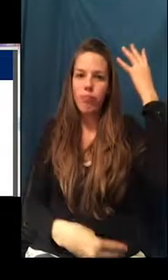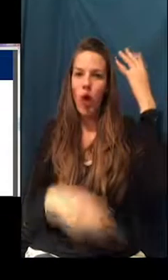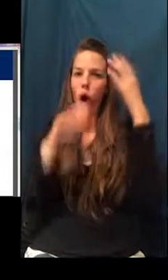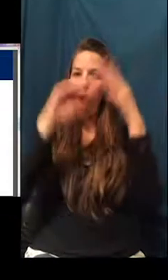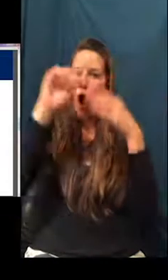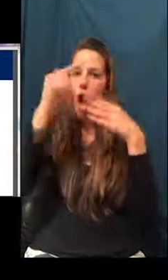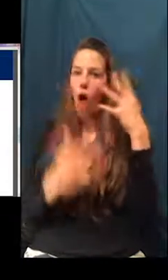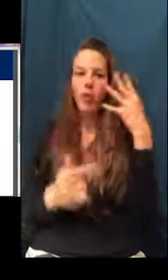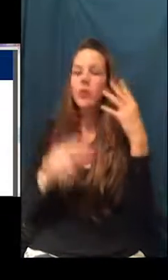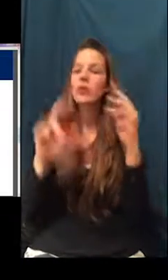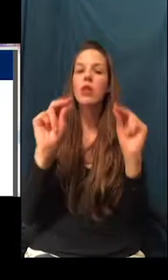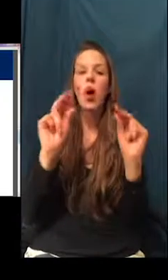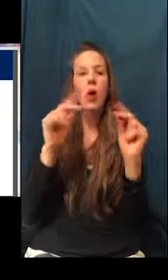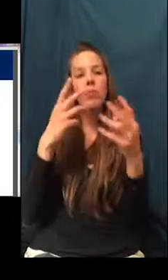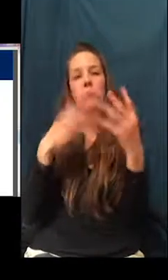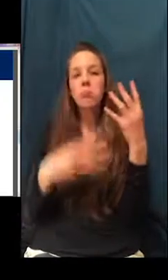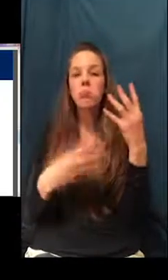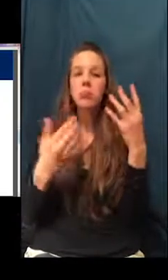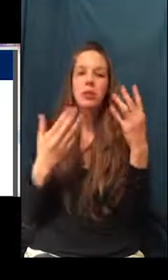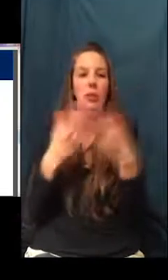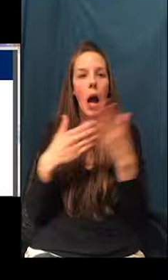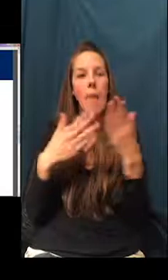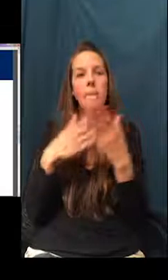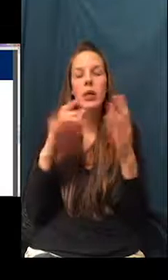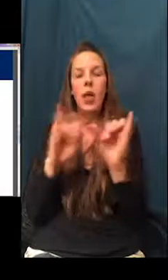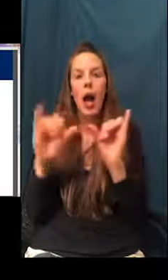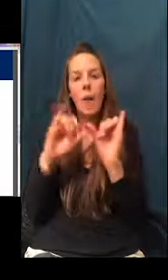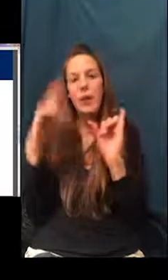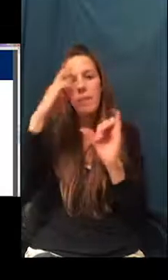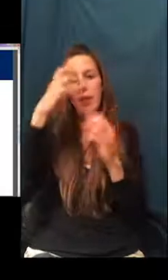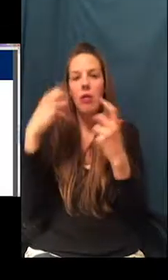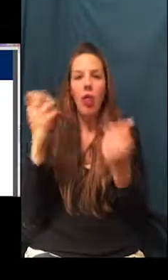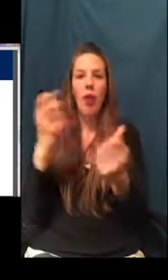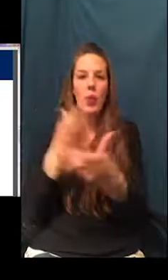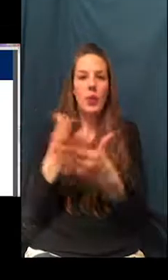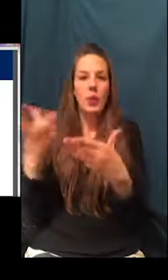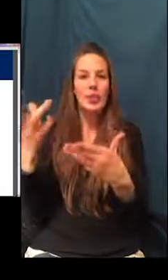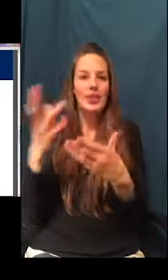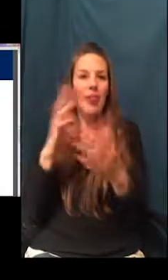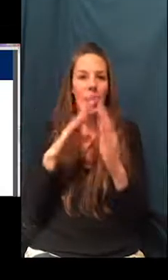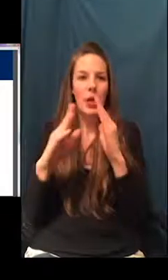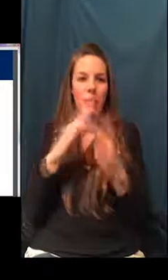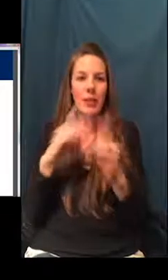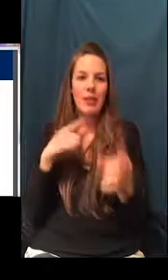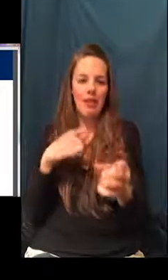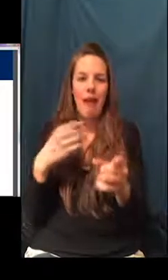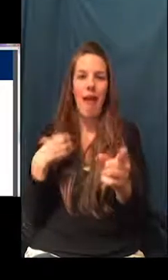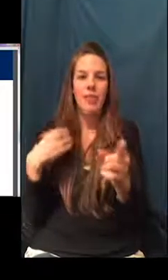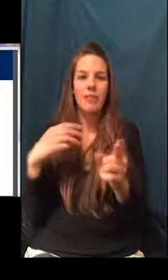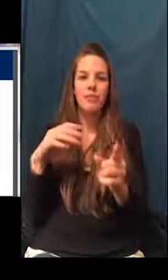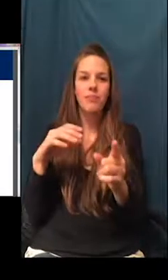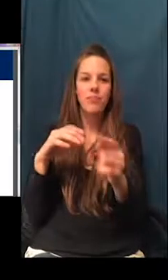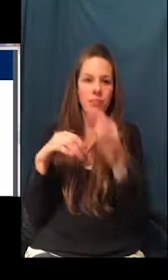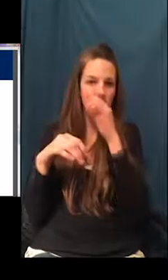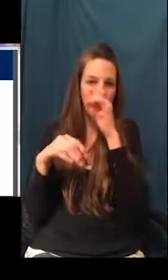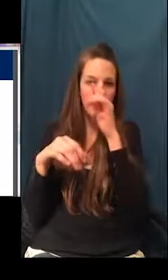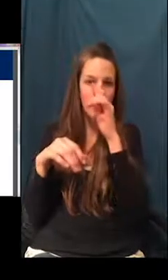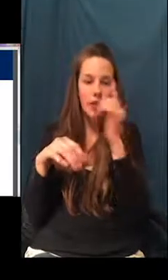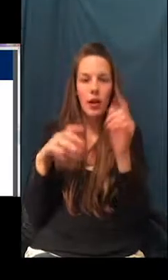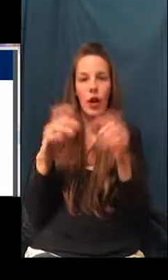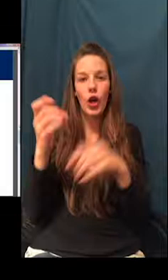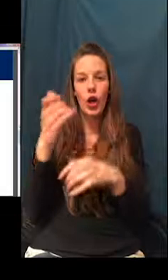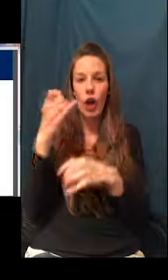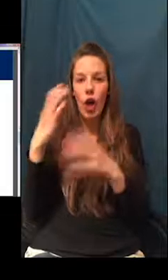but just the kind of some common mental health resources in our community. We have, you know,